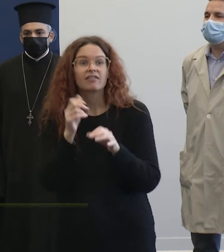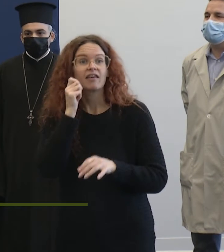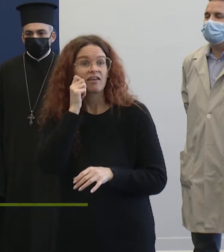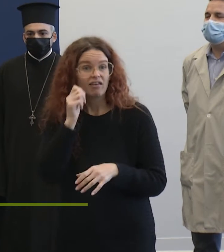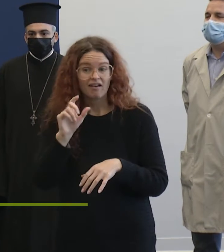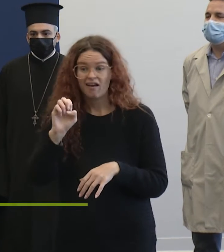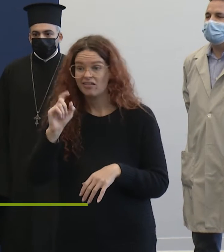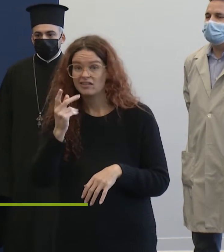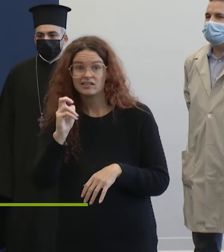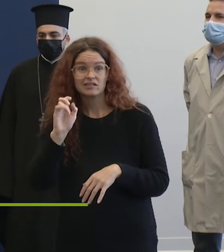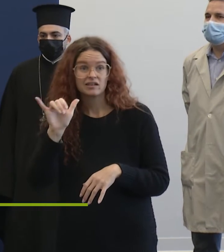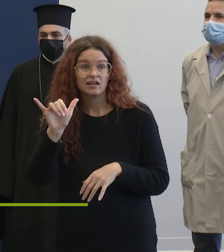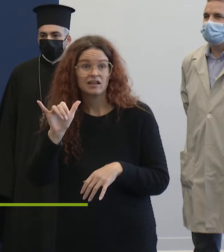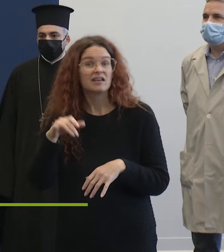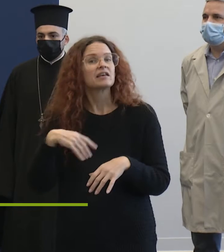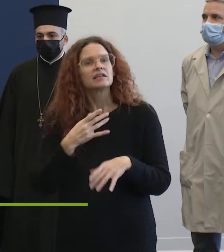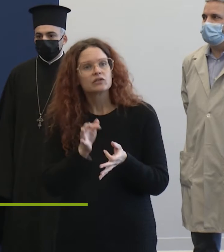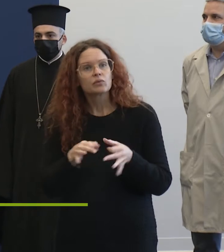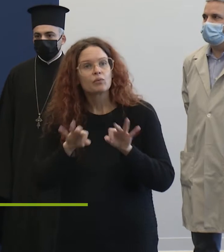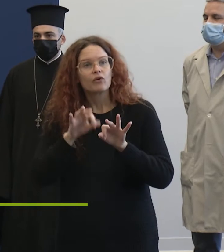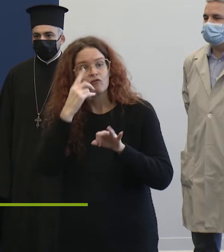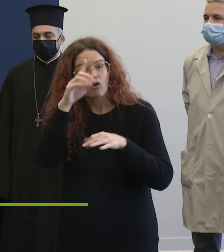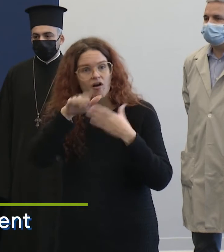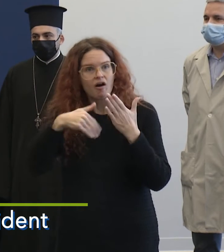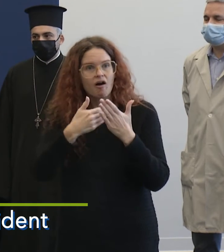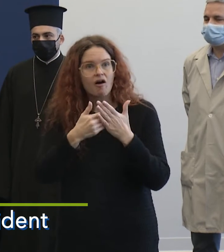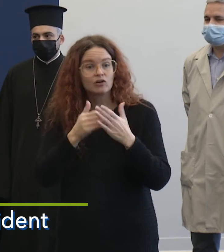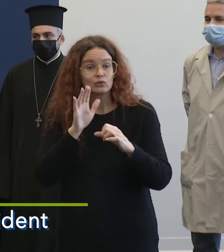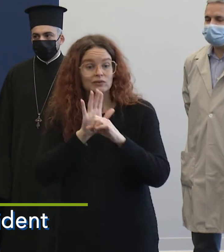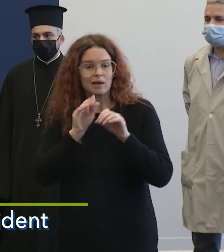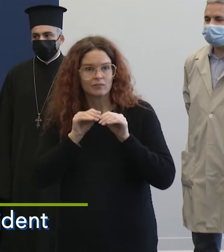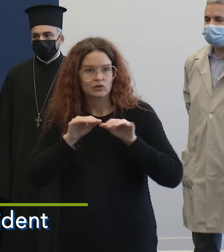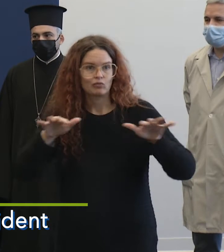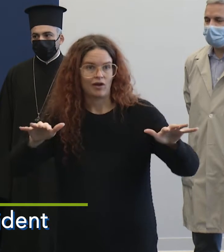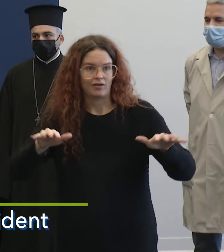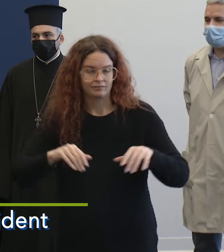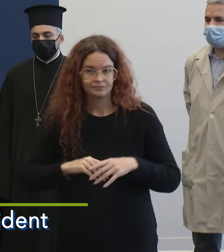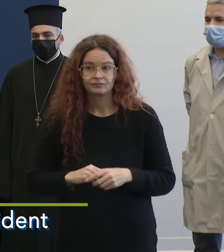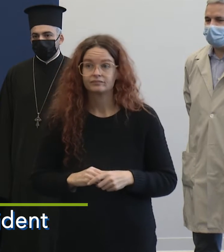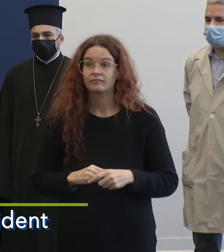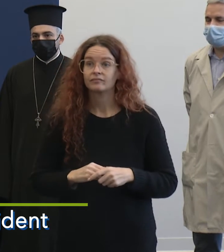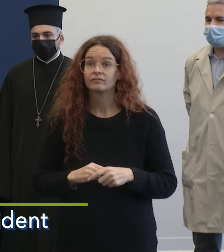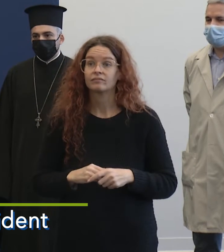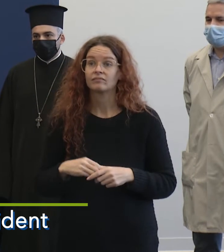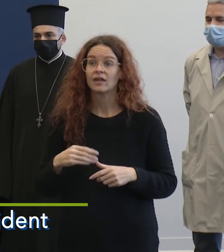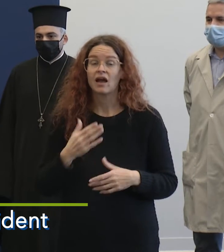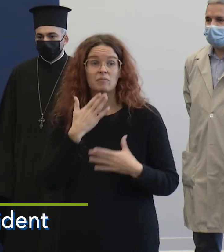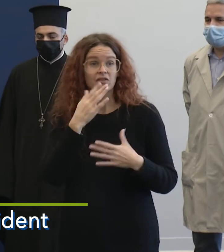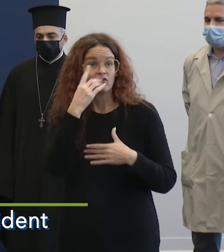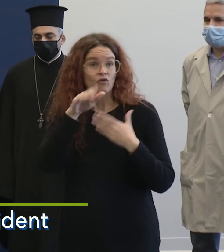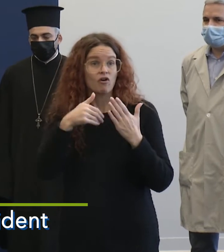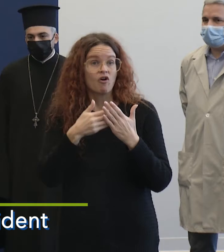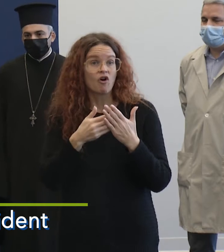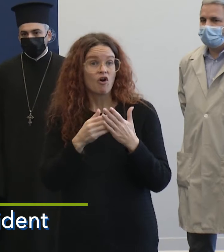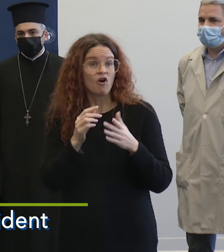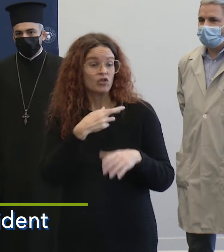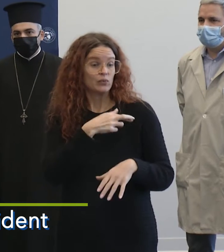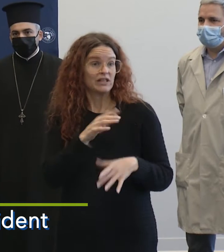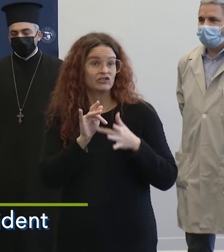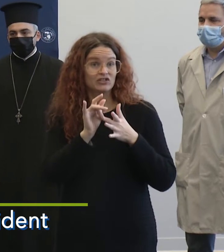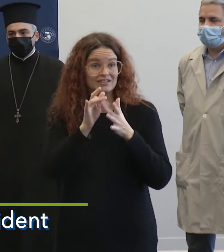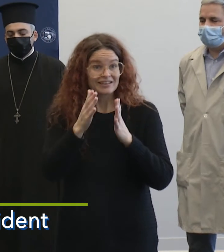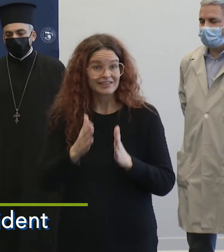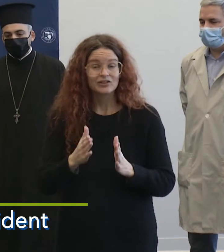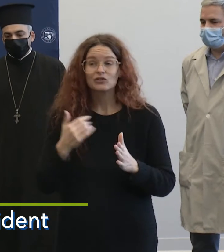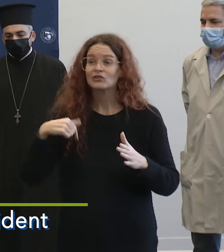sense measures to stop the spread of the virus. I'm grateful to all the faith leaders who are with us today to support our